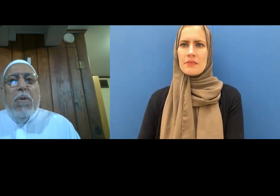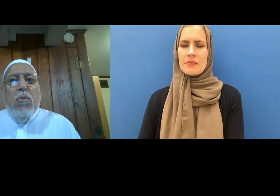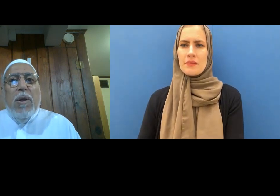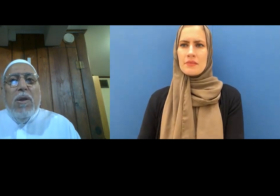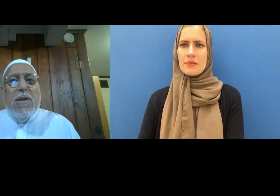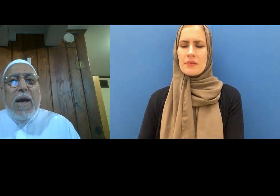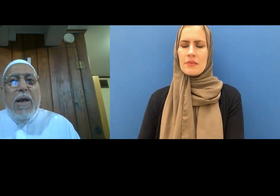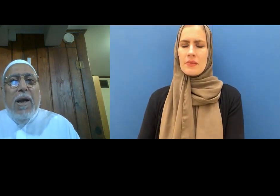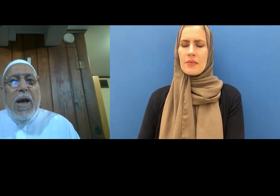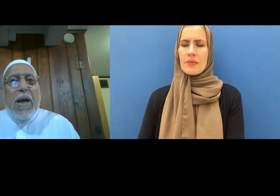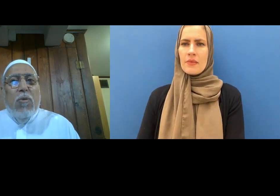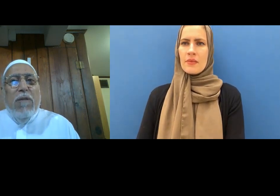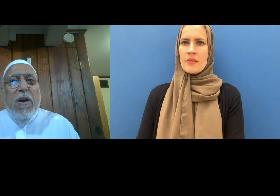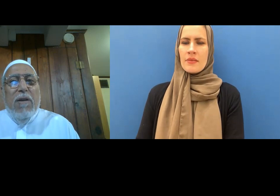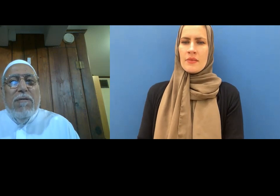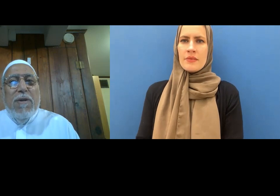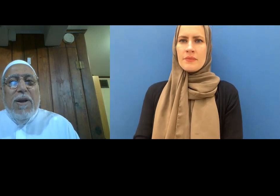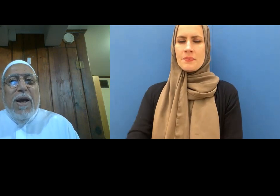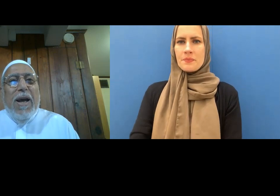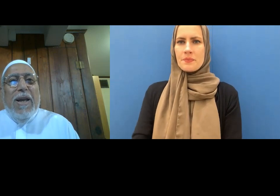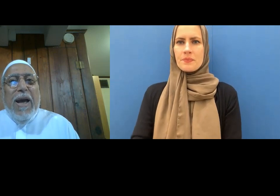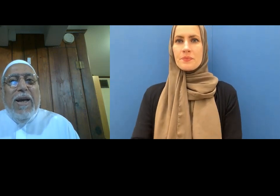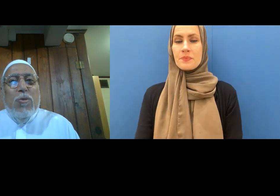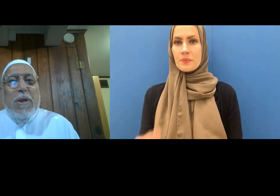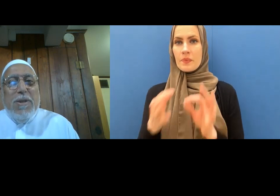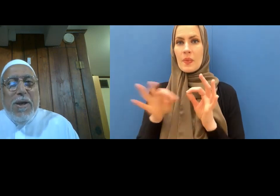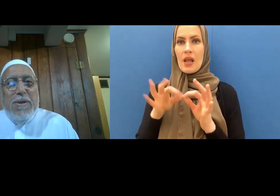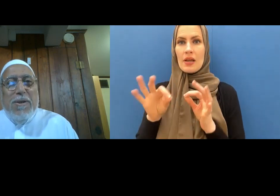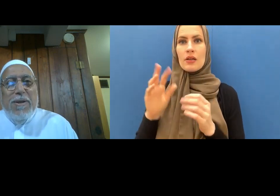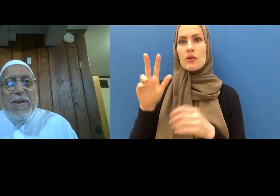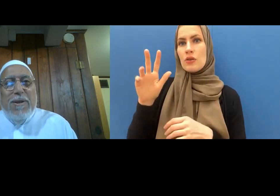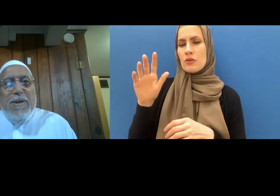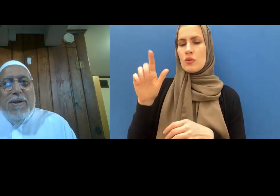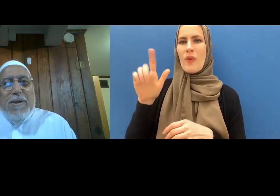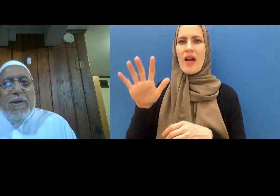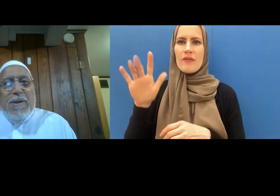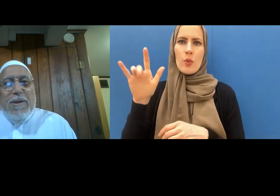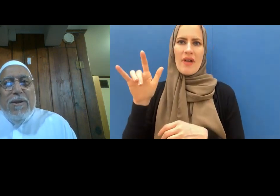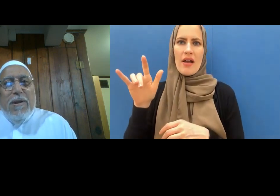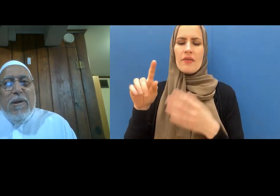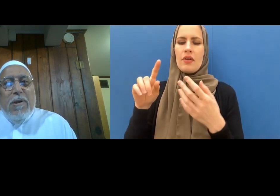And between this ayah, ayah 25 and ayah 26,